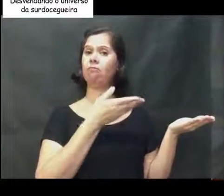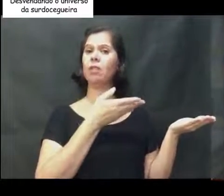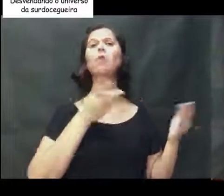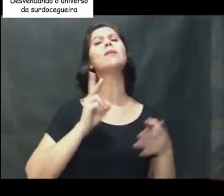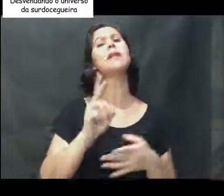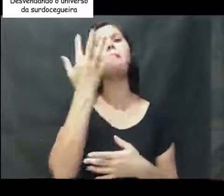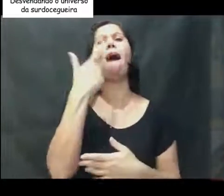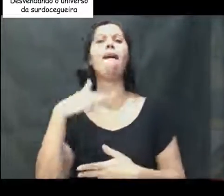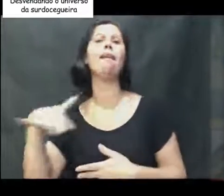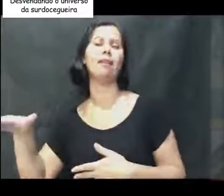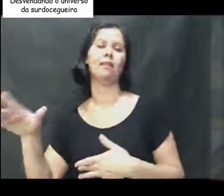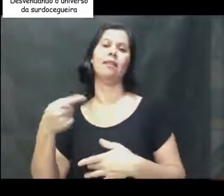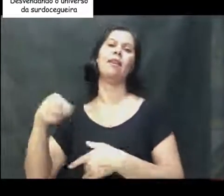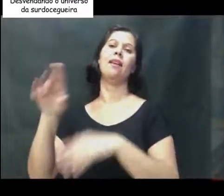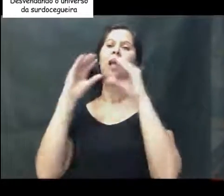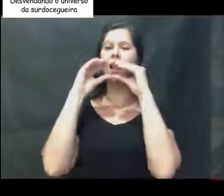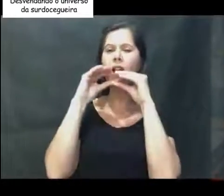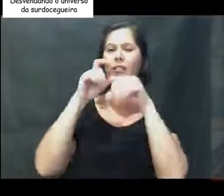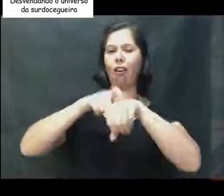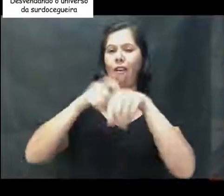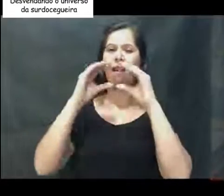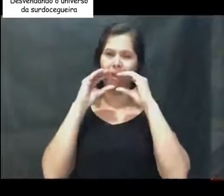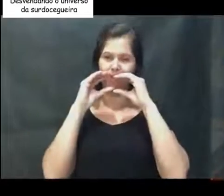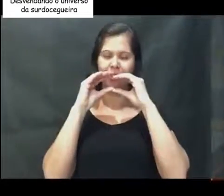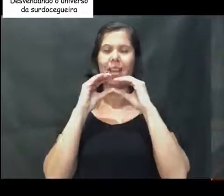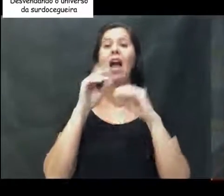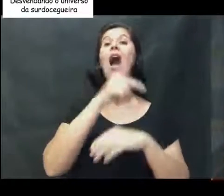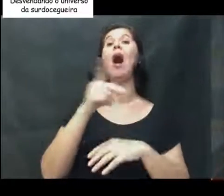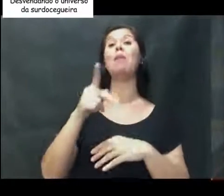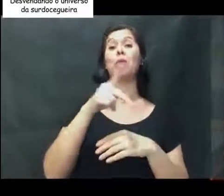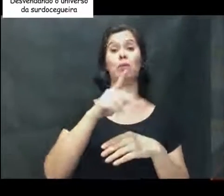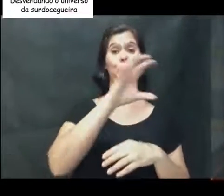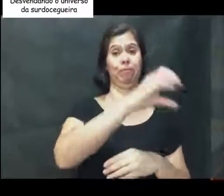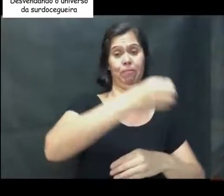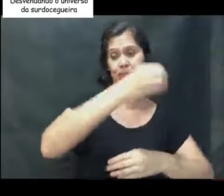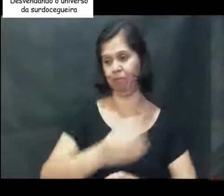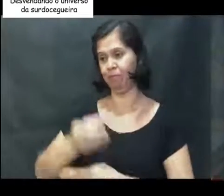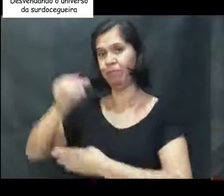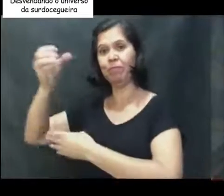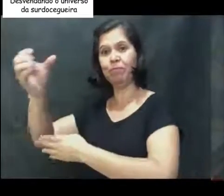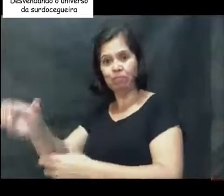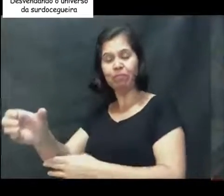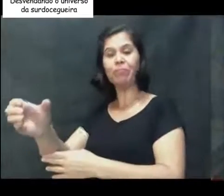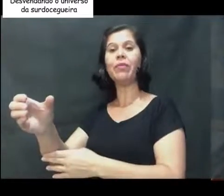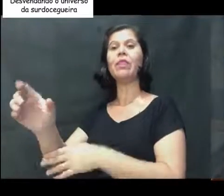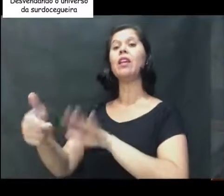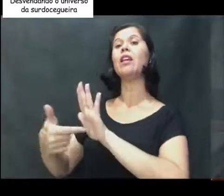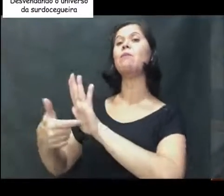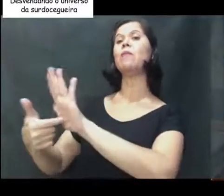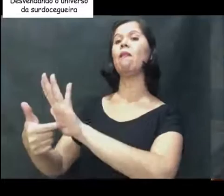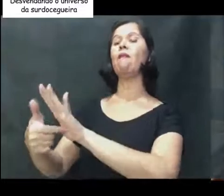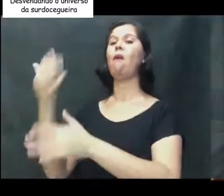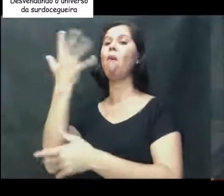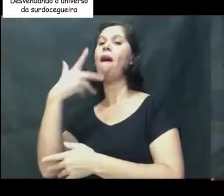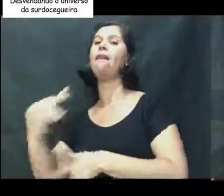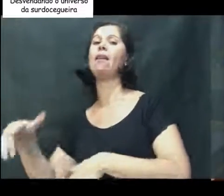the child went for a snack, the teacher researched the glass and made the gesture of drinking with the